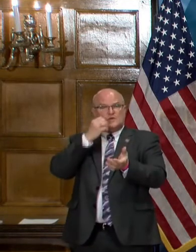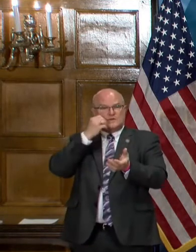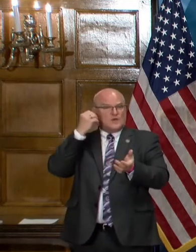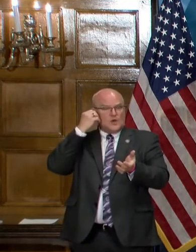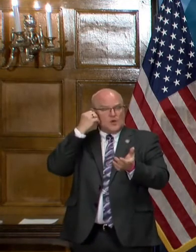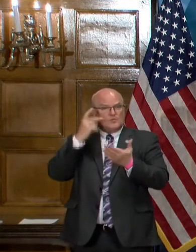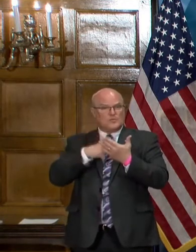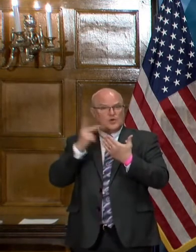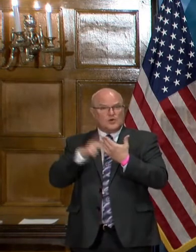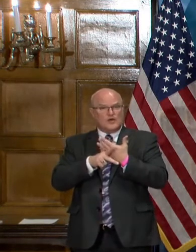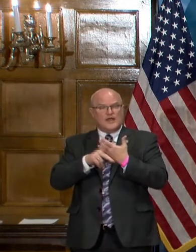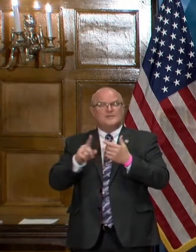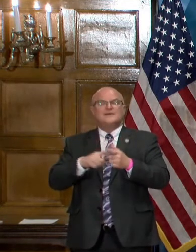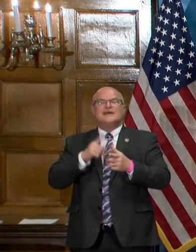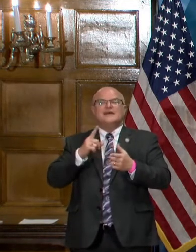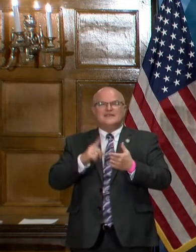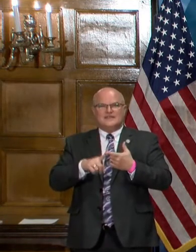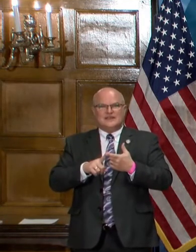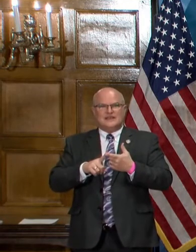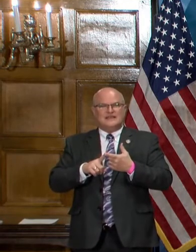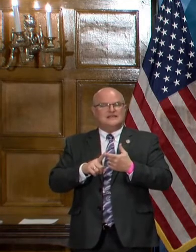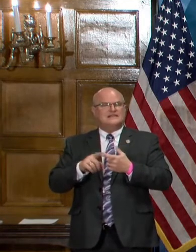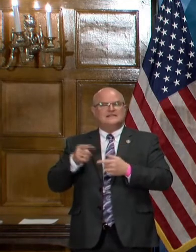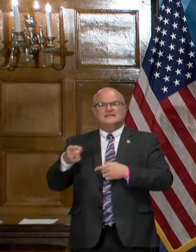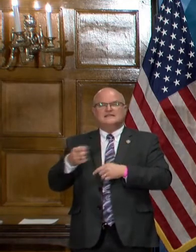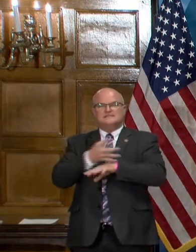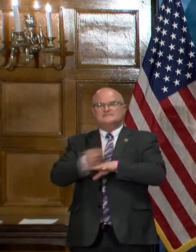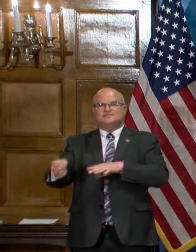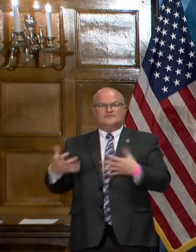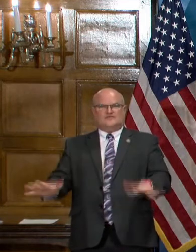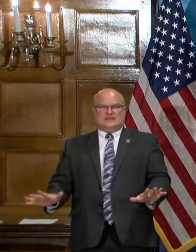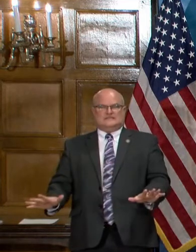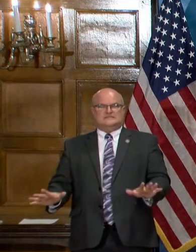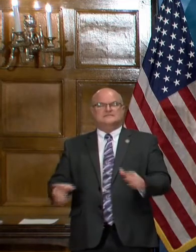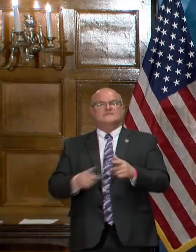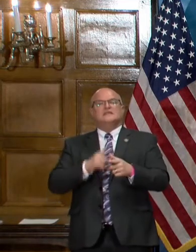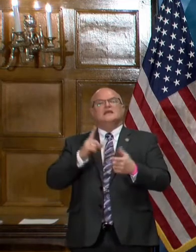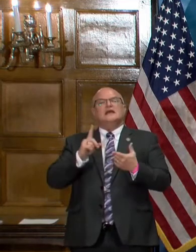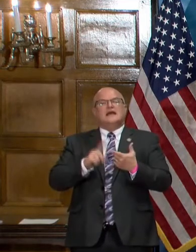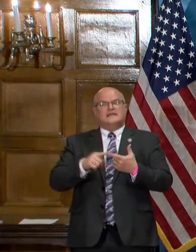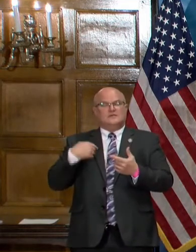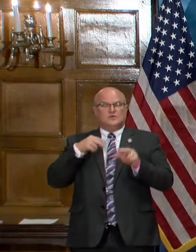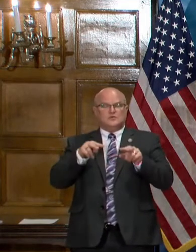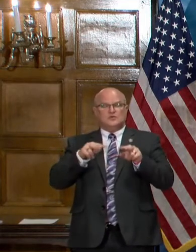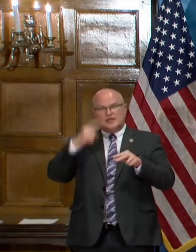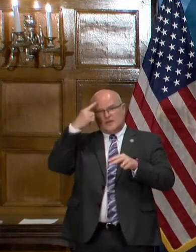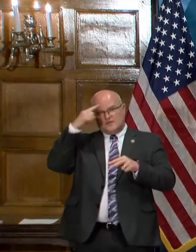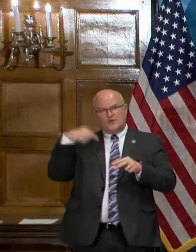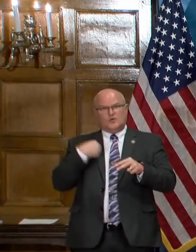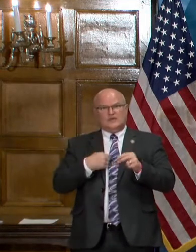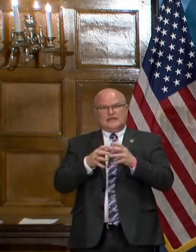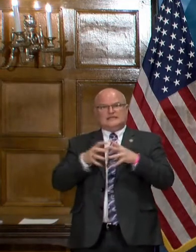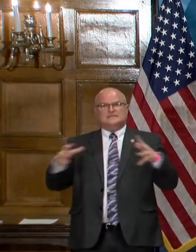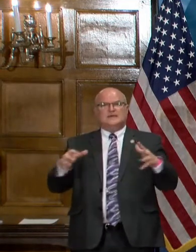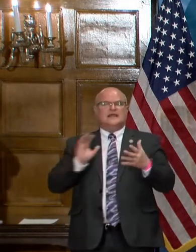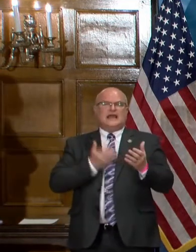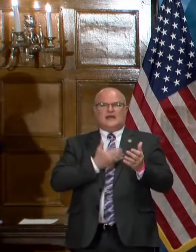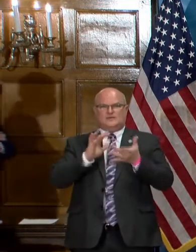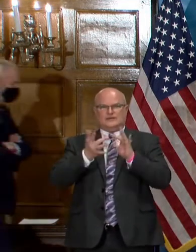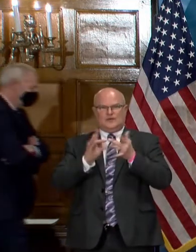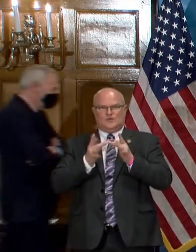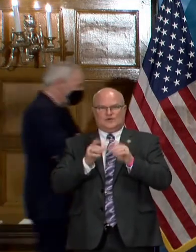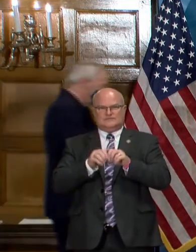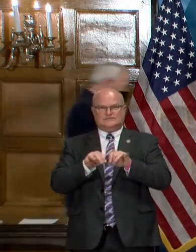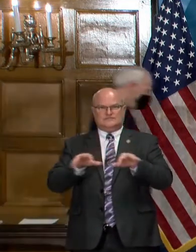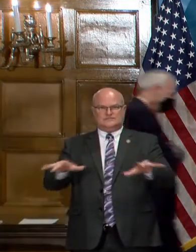facility program, then they will no longer have vaccine. And then at that point, we will look at them as we expand the network.